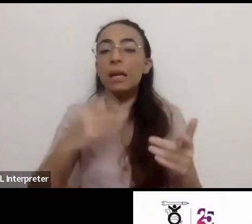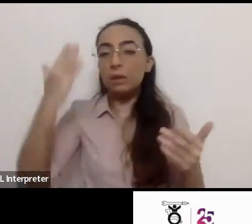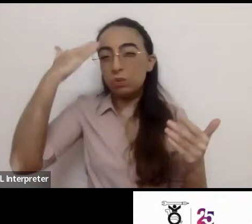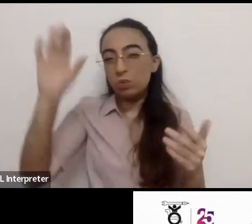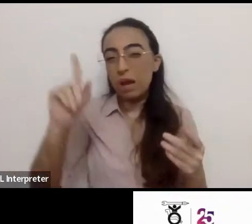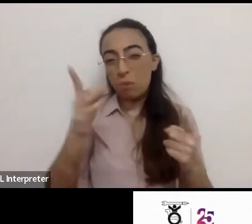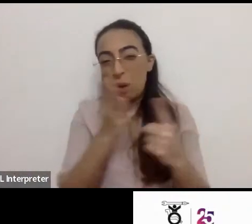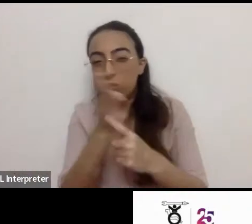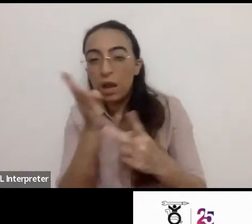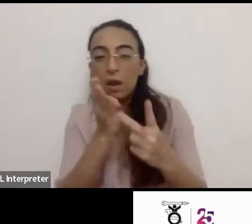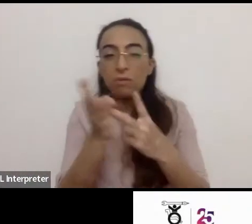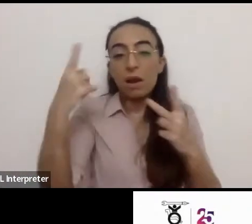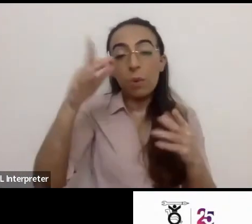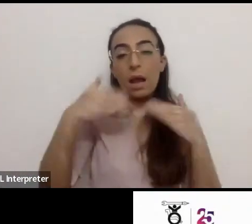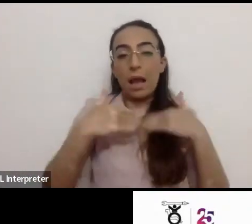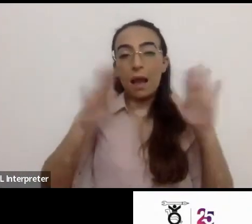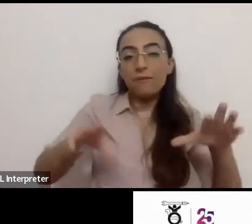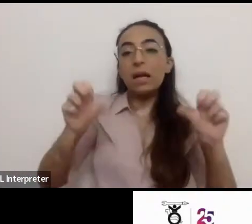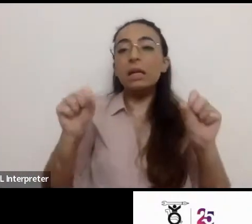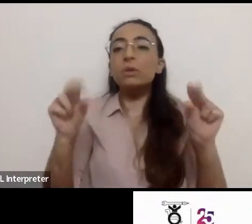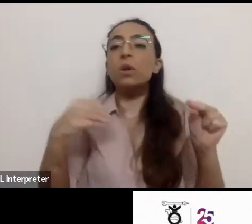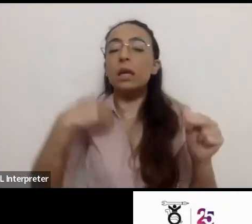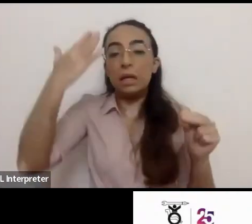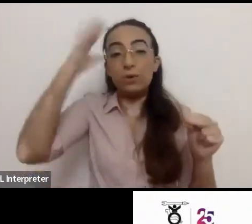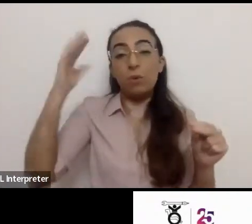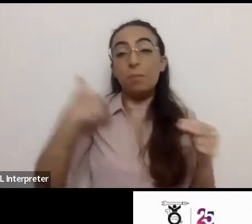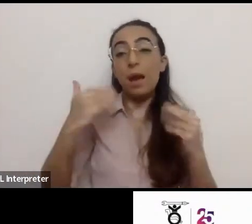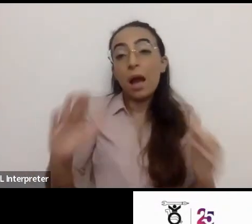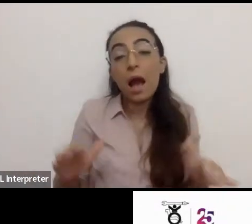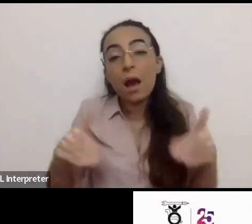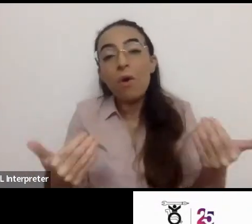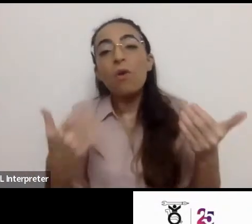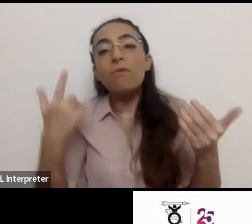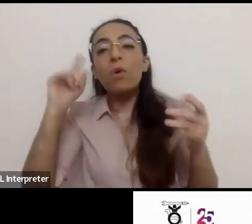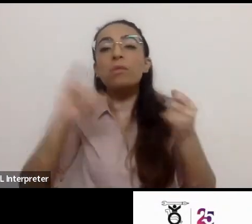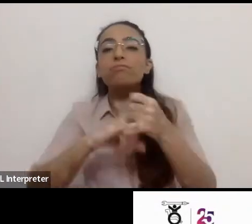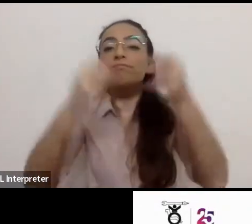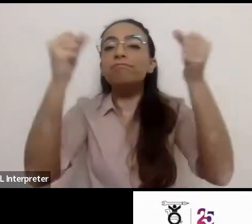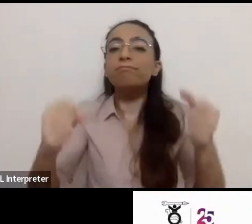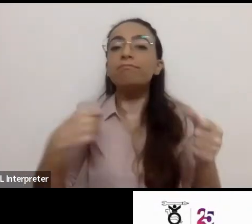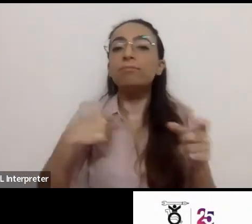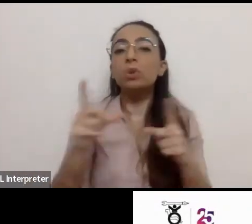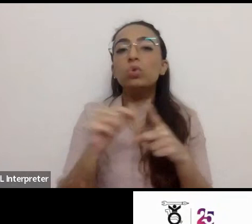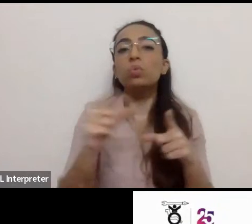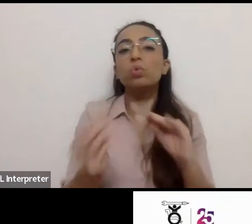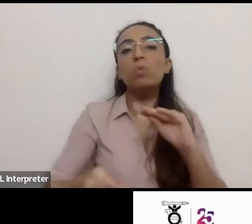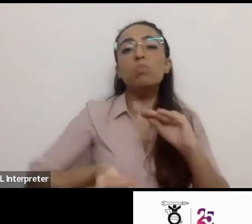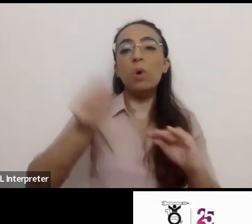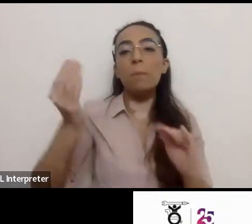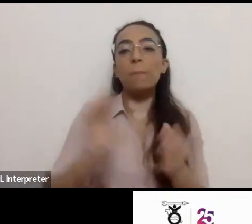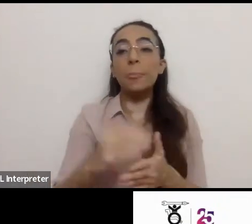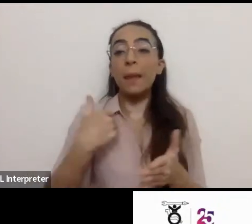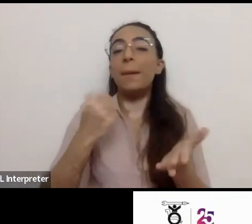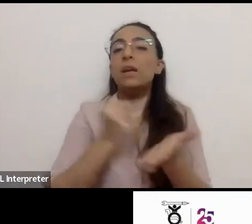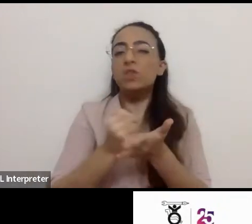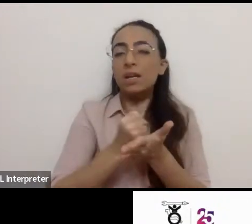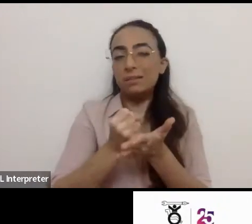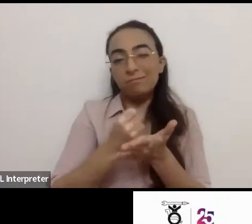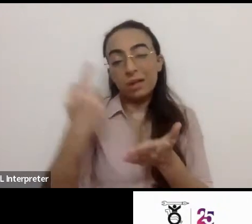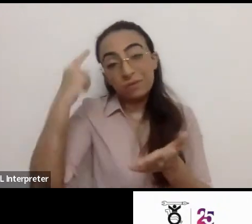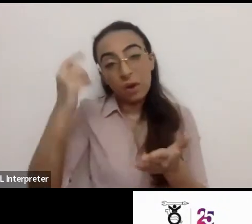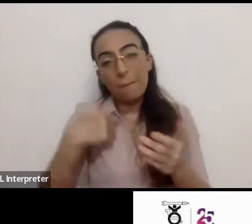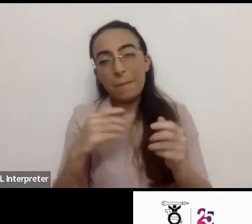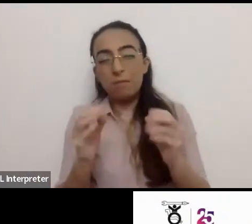other. I'm not sure if that exists, but how do we drive that in a much more systematic manner, right? We've tried to do that, again, to some